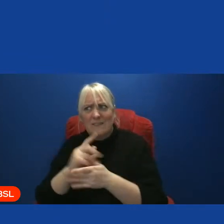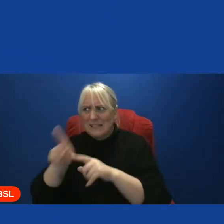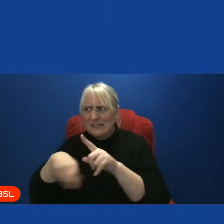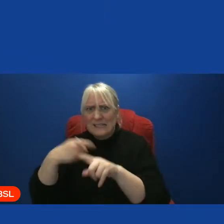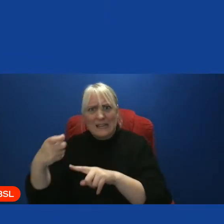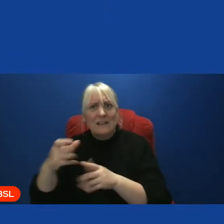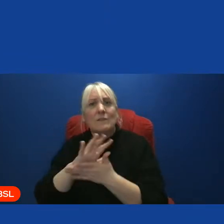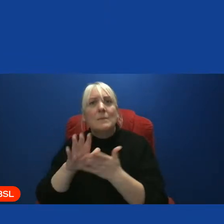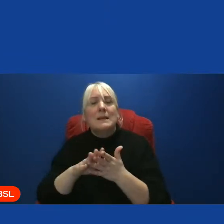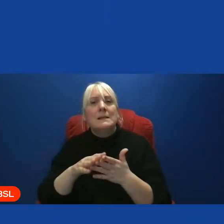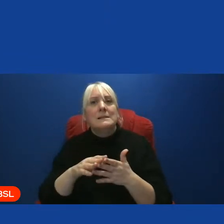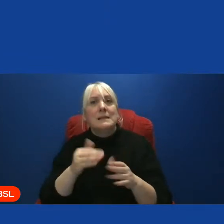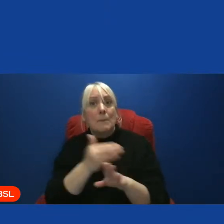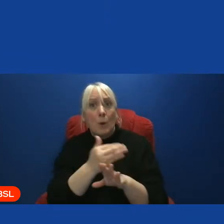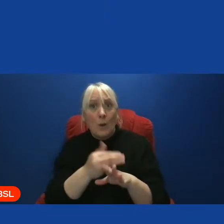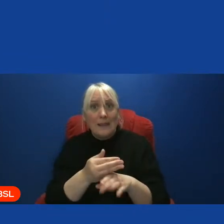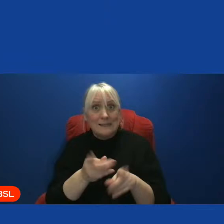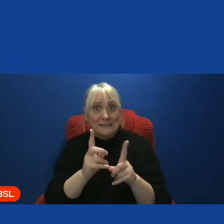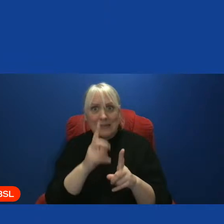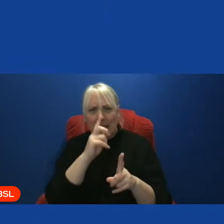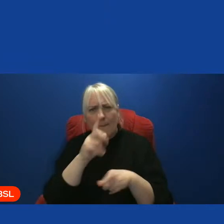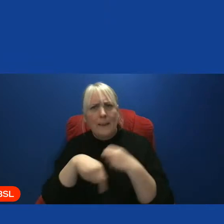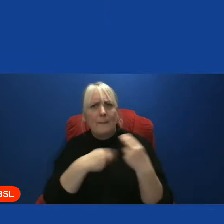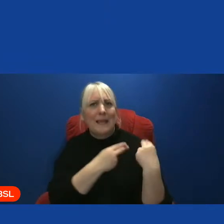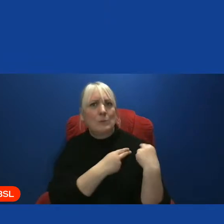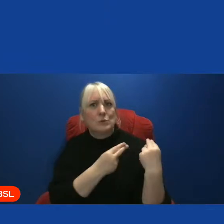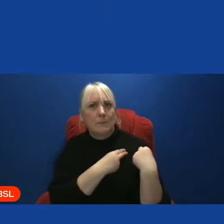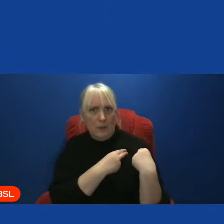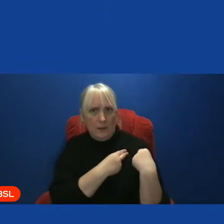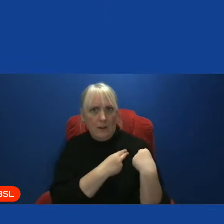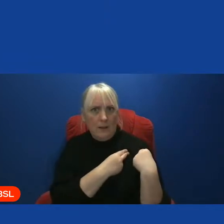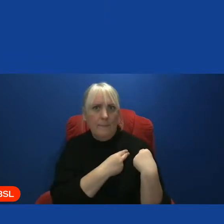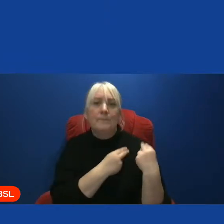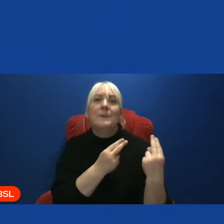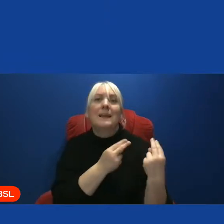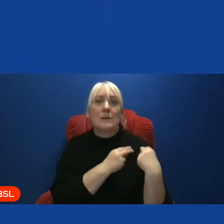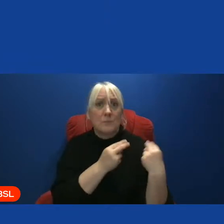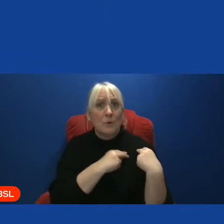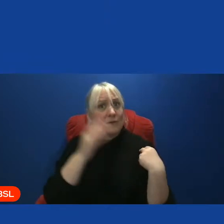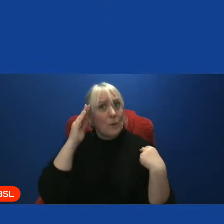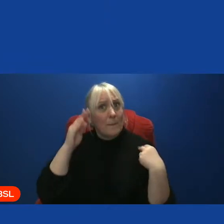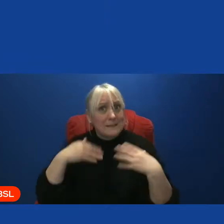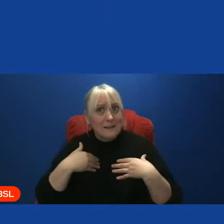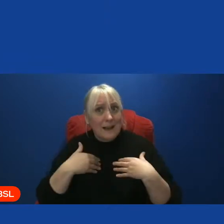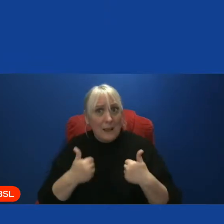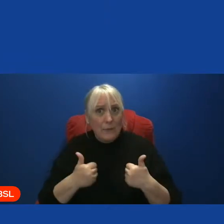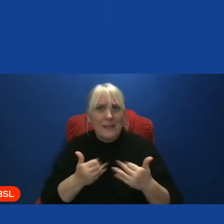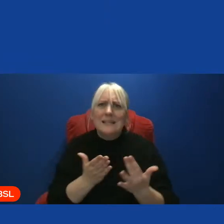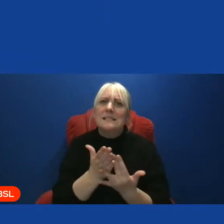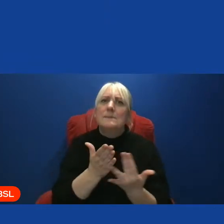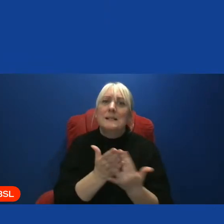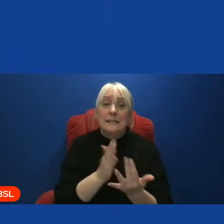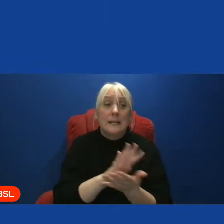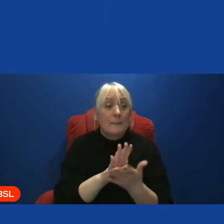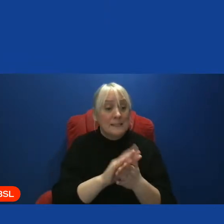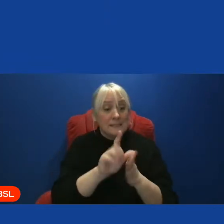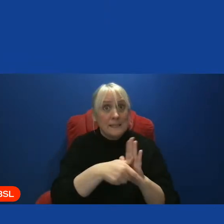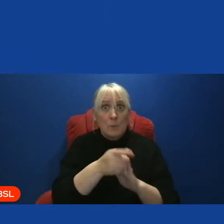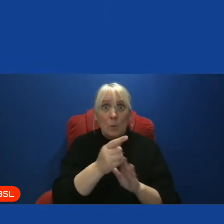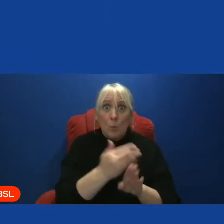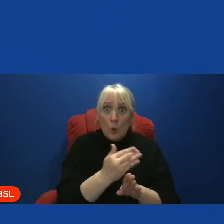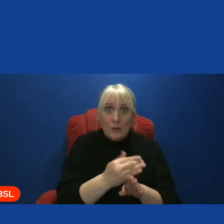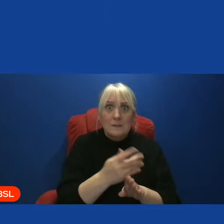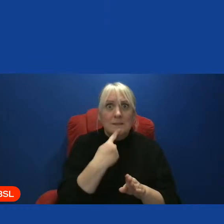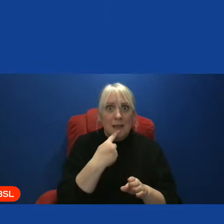accountable. Employer accountability for mental health and accessibility to ensure that disabled workers have the adjustments that they need. They're